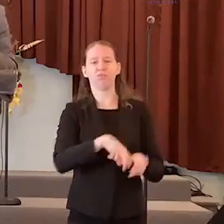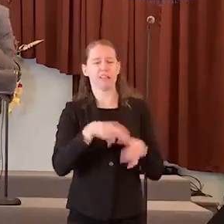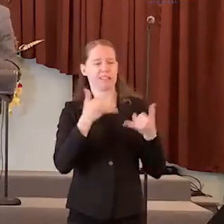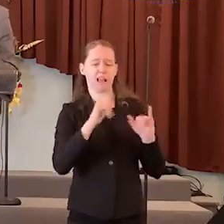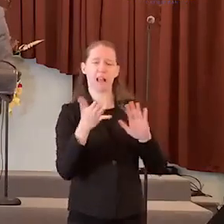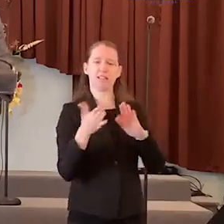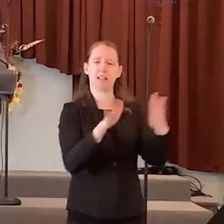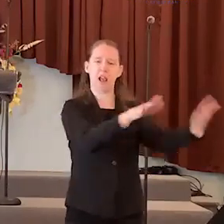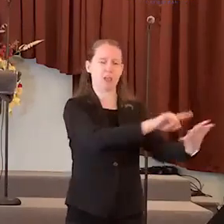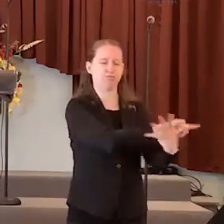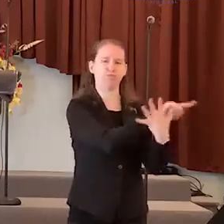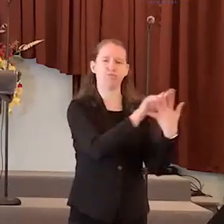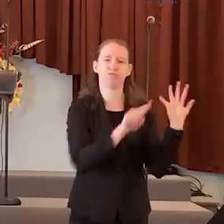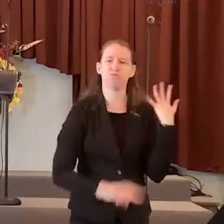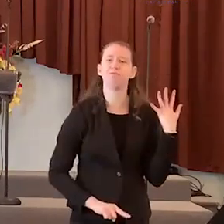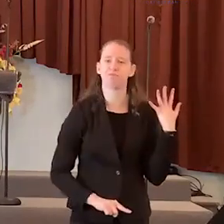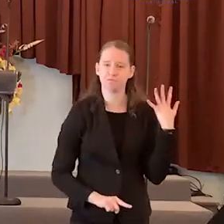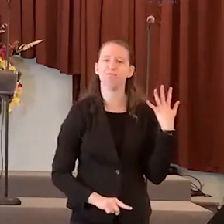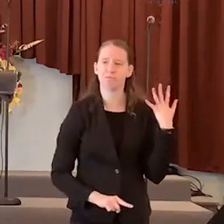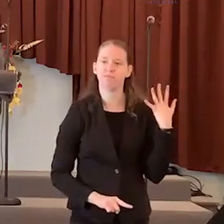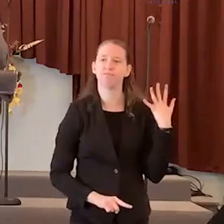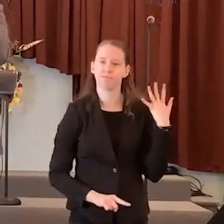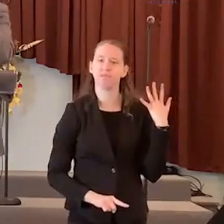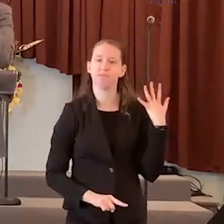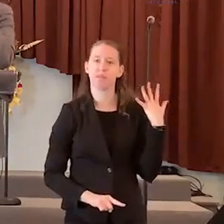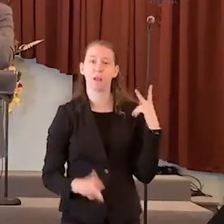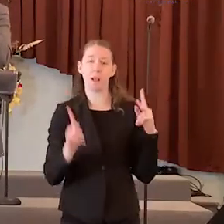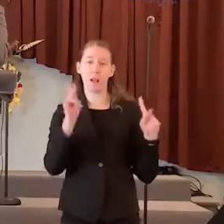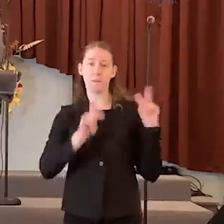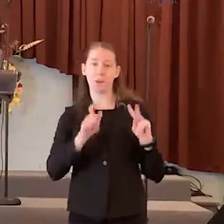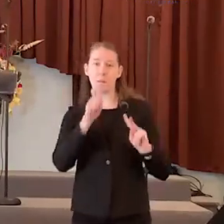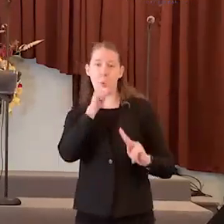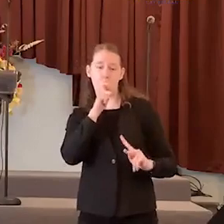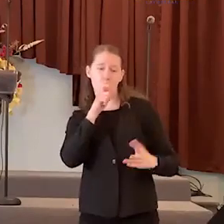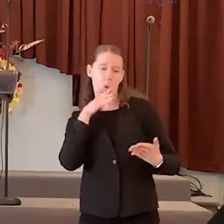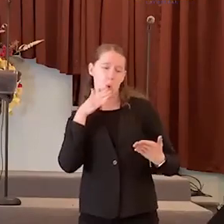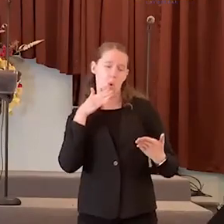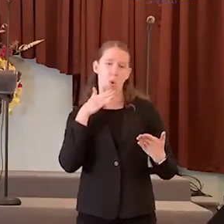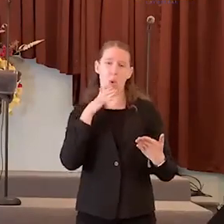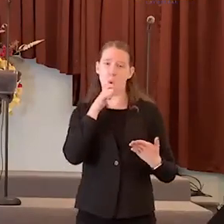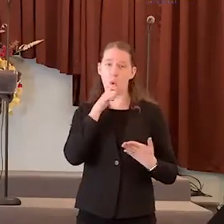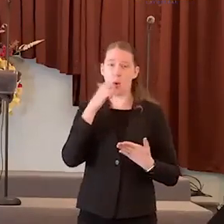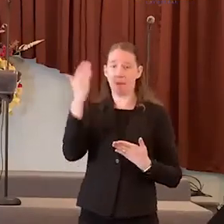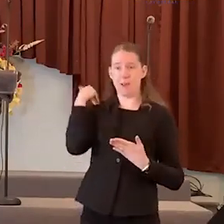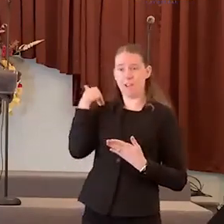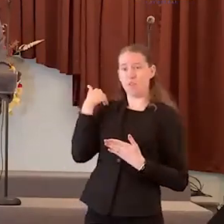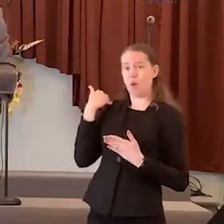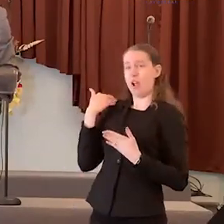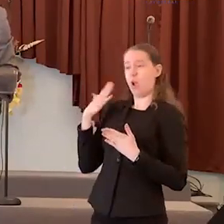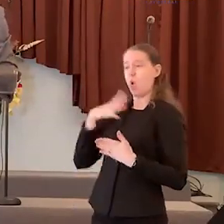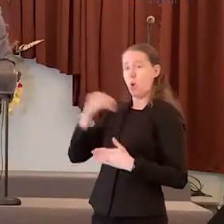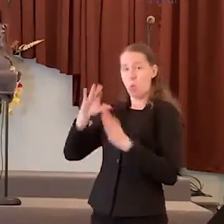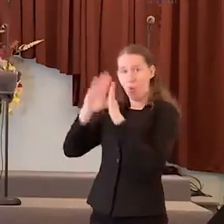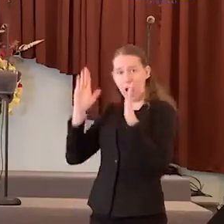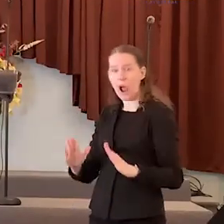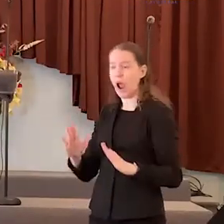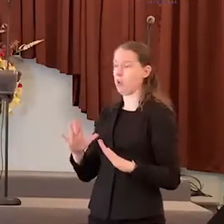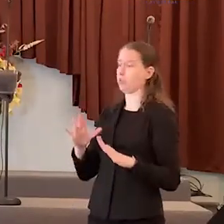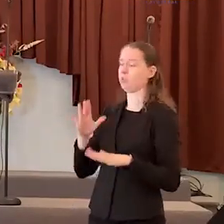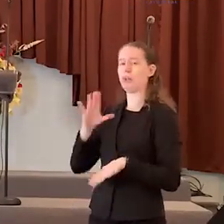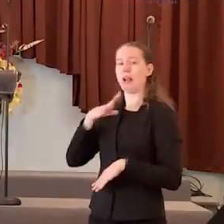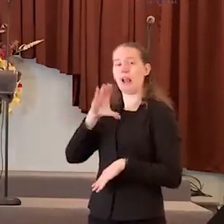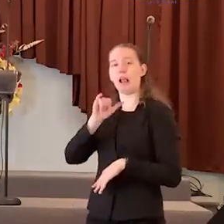those insurrectionists who committed seditious acts were black and brown, they would be dead right now.